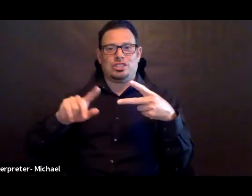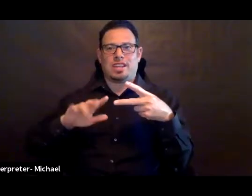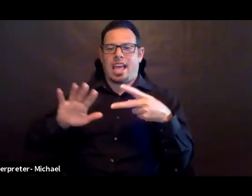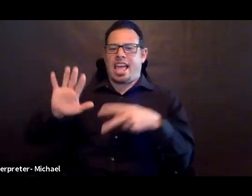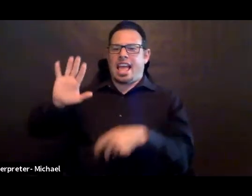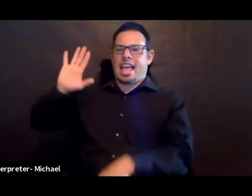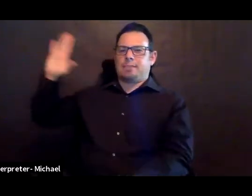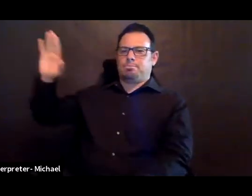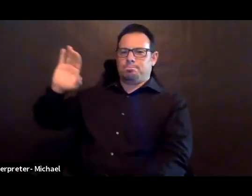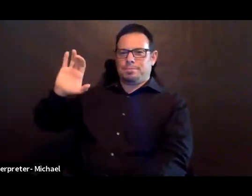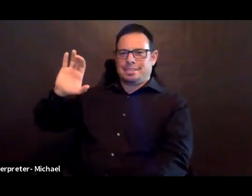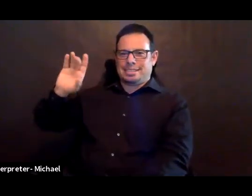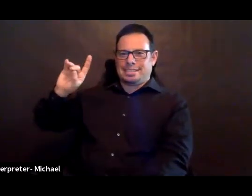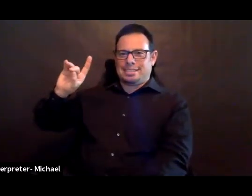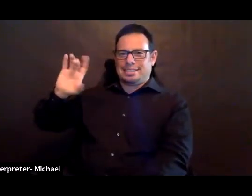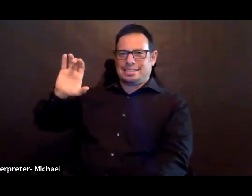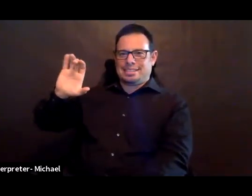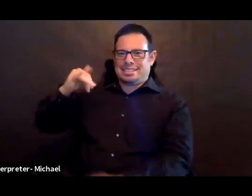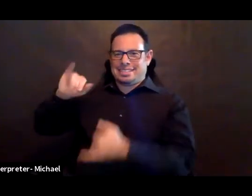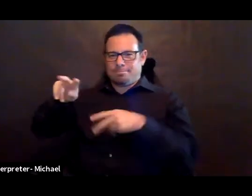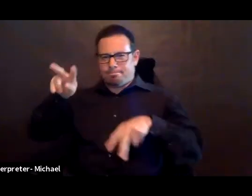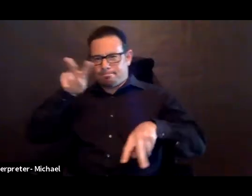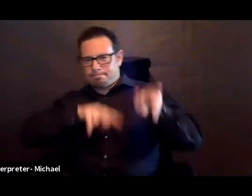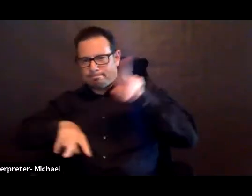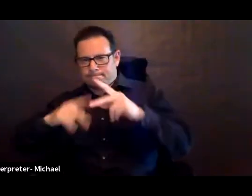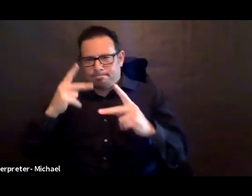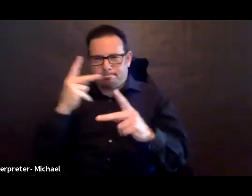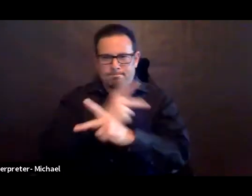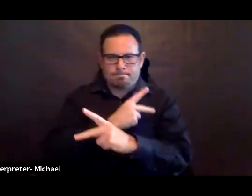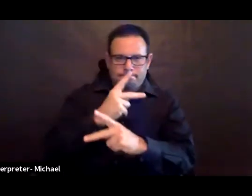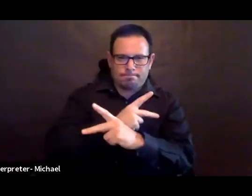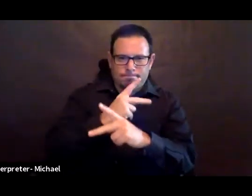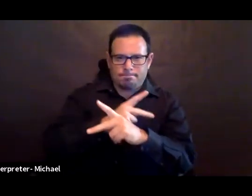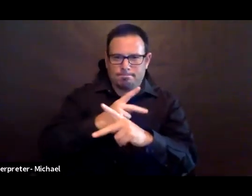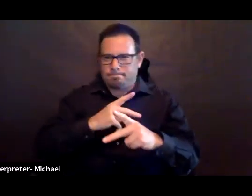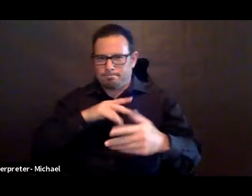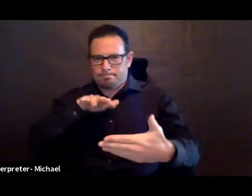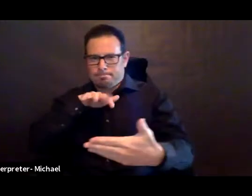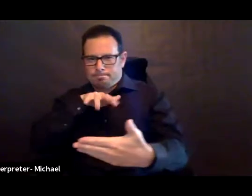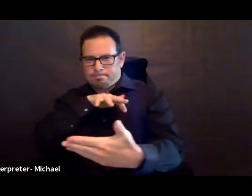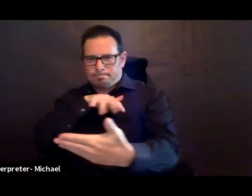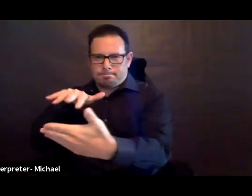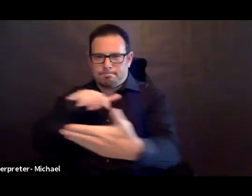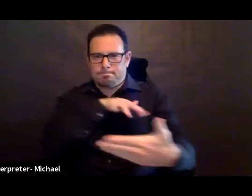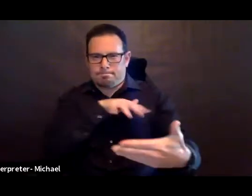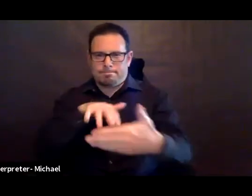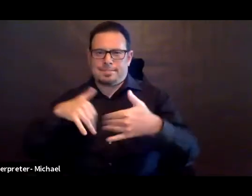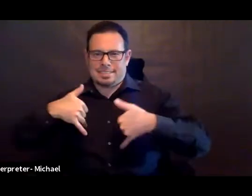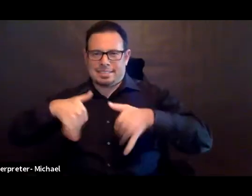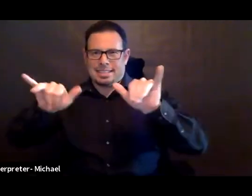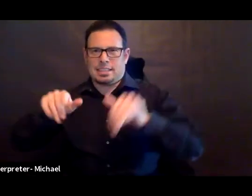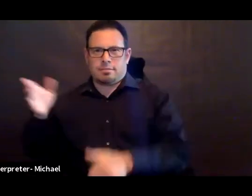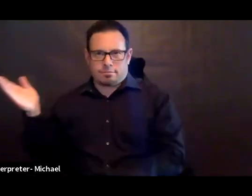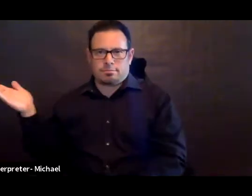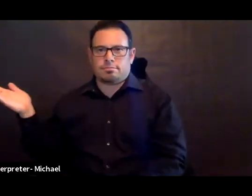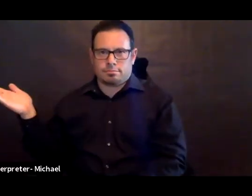met to discuss boosters last week, in particular for immunocompromised individuals. There were no votes or recommendations that